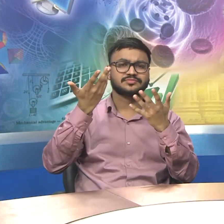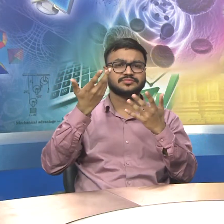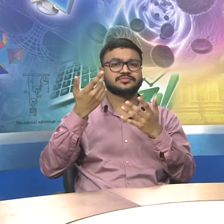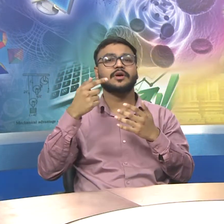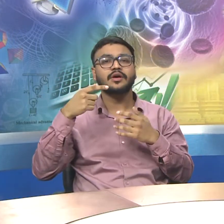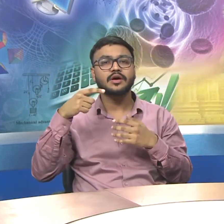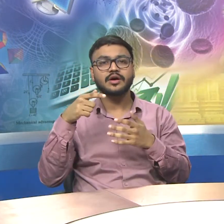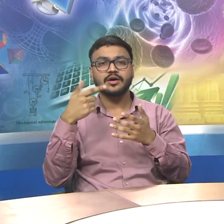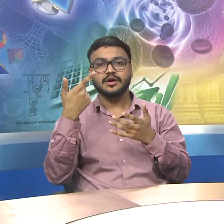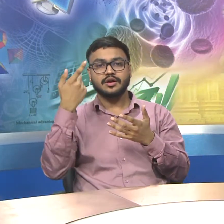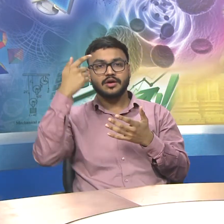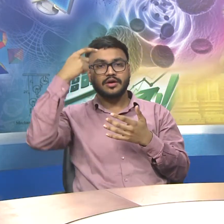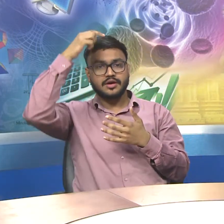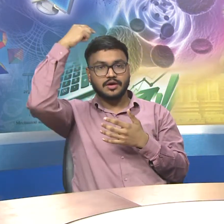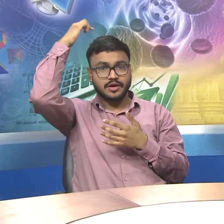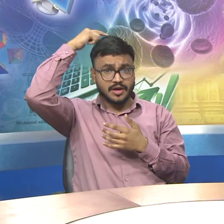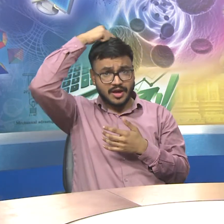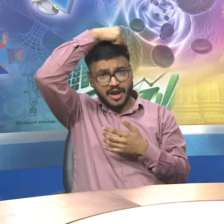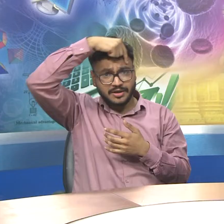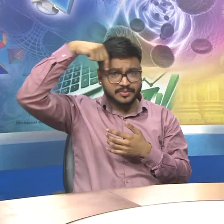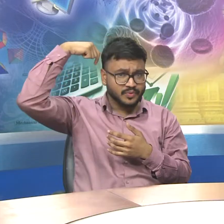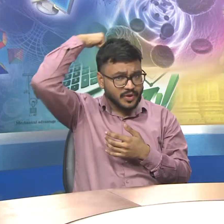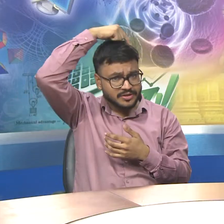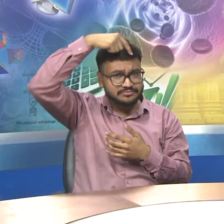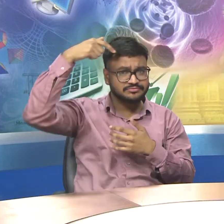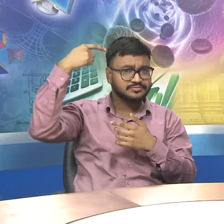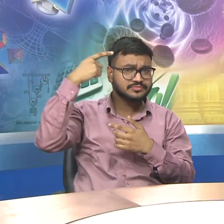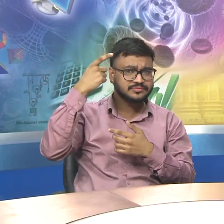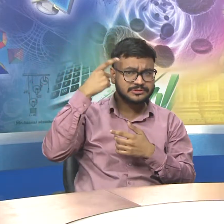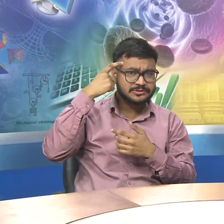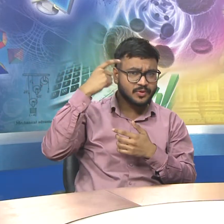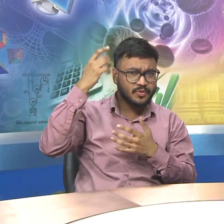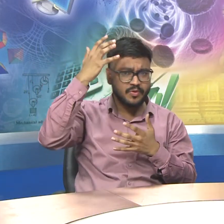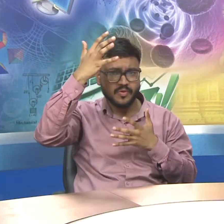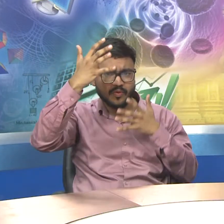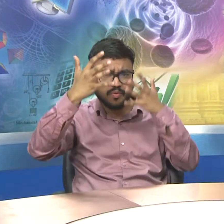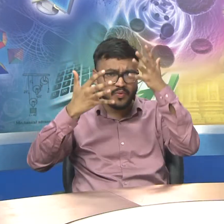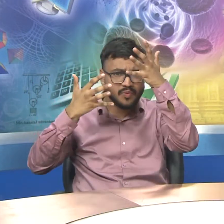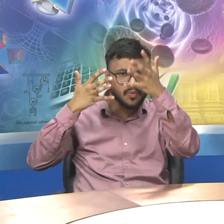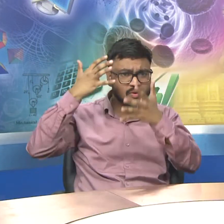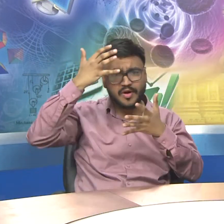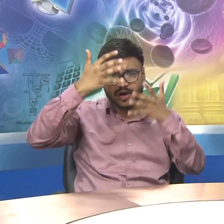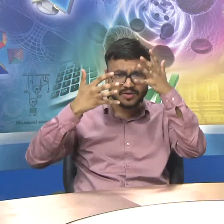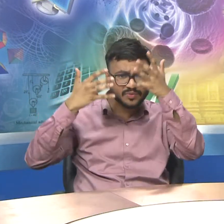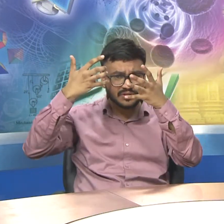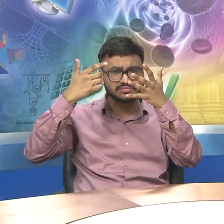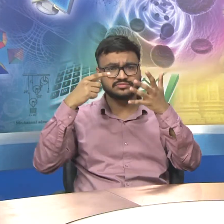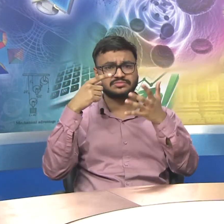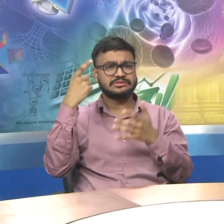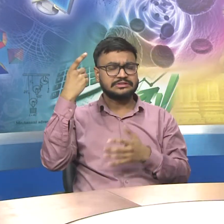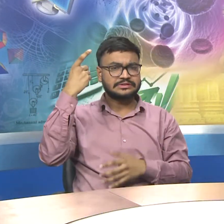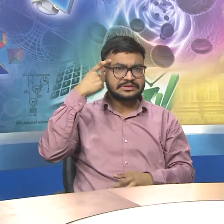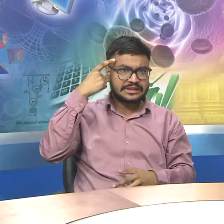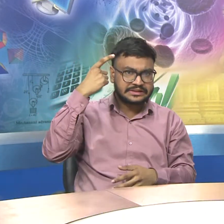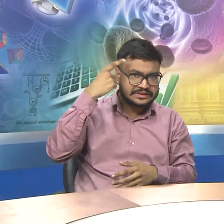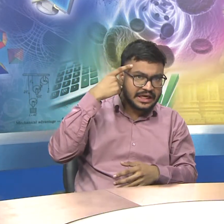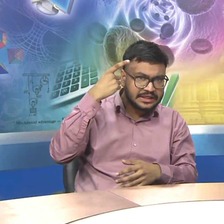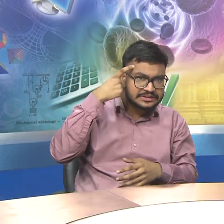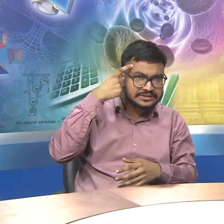like thinking signs like worry, think, forgot, which are made and the